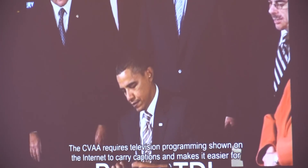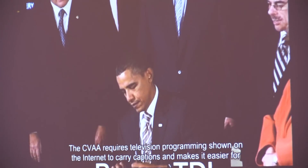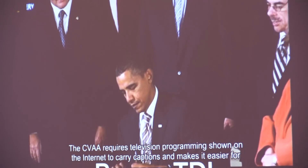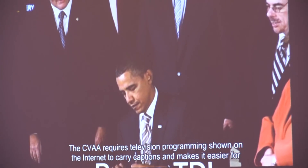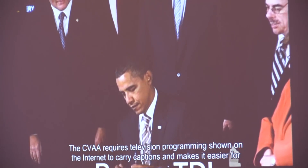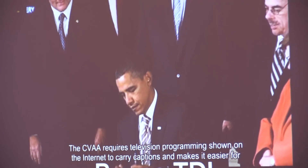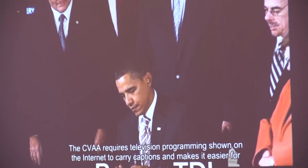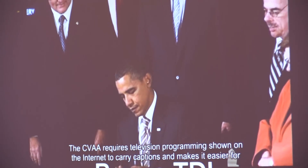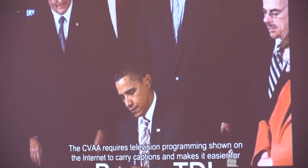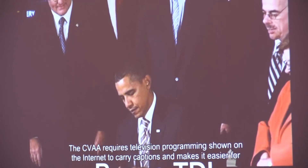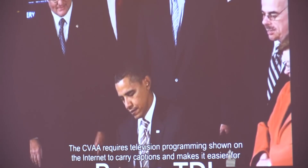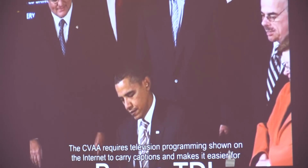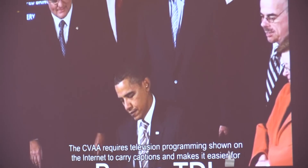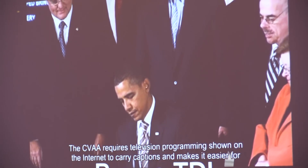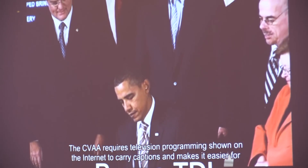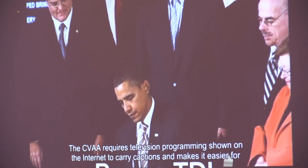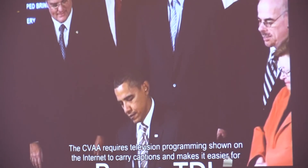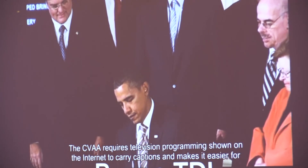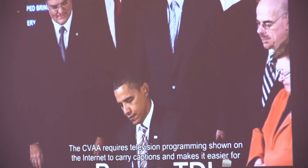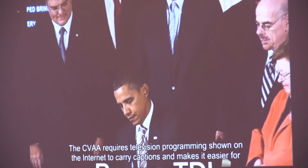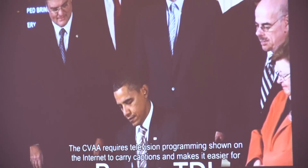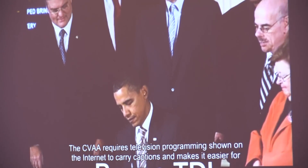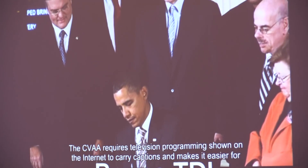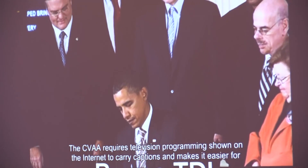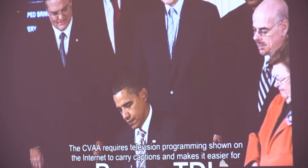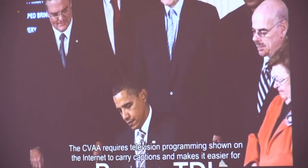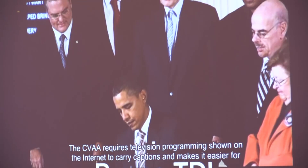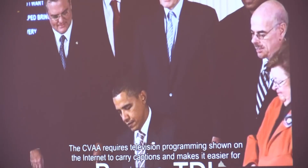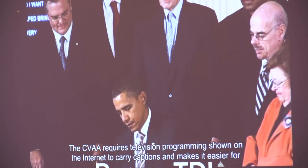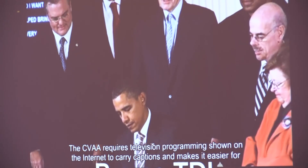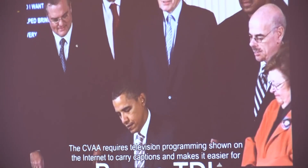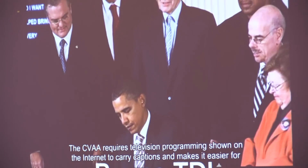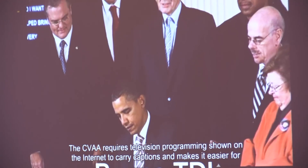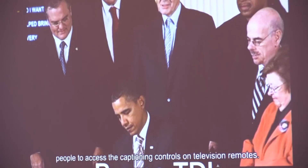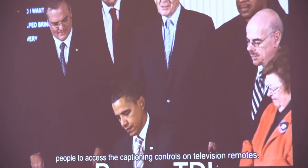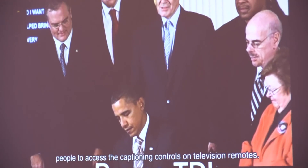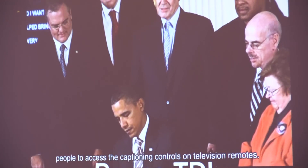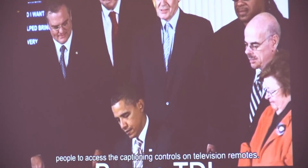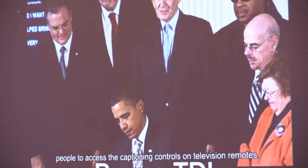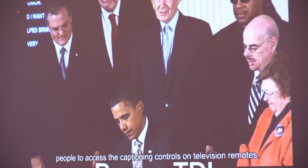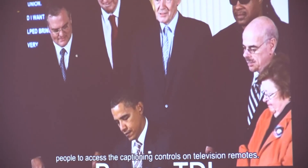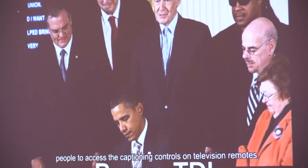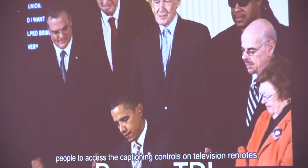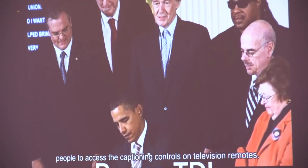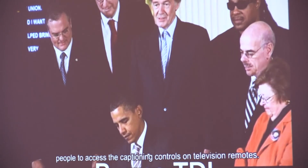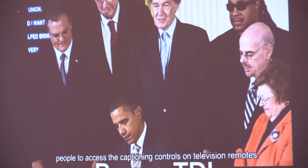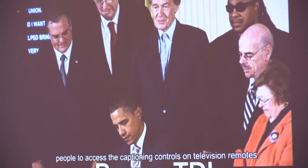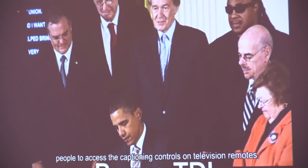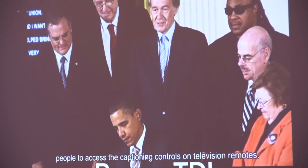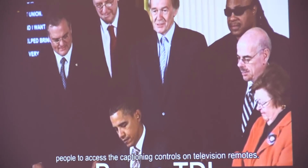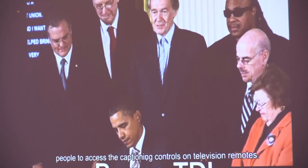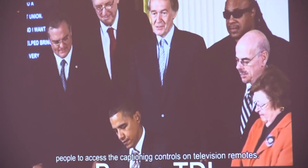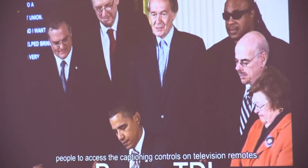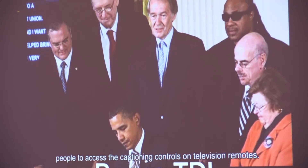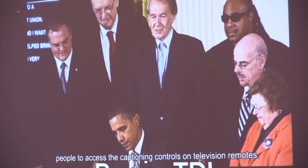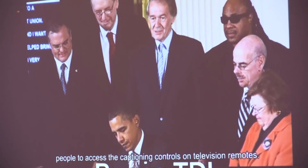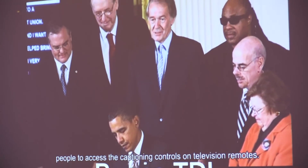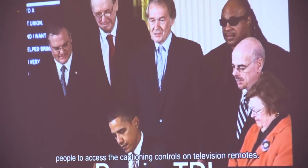requires television programming shown on the internet to carry captions and makes it easier for people to access the captioning controls on television remotes.